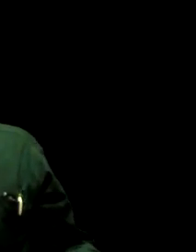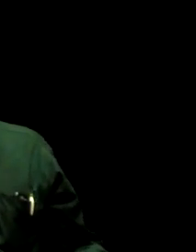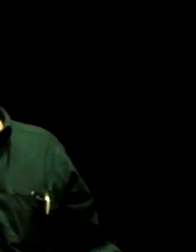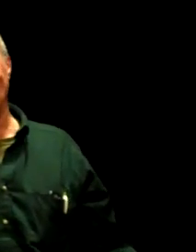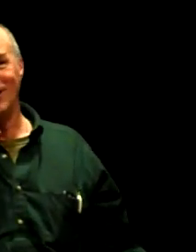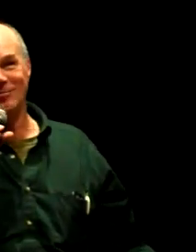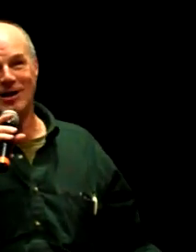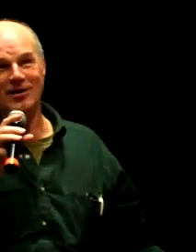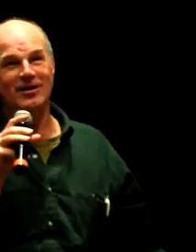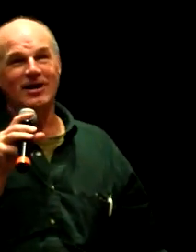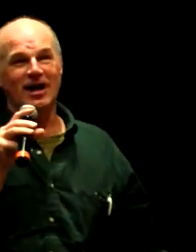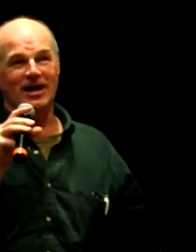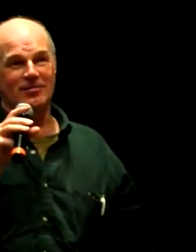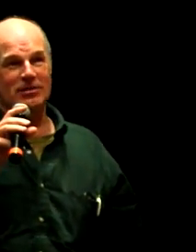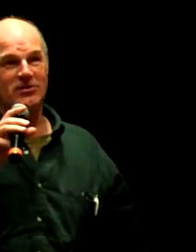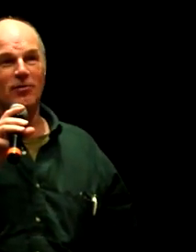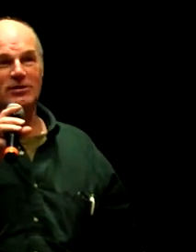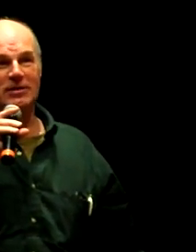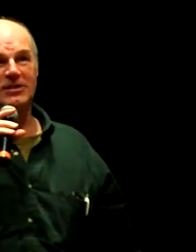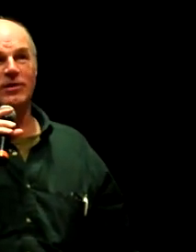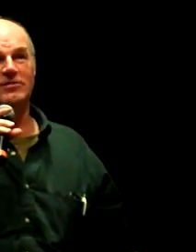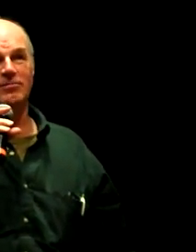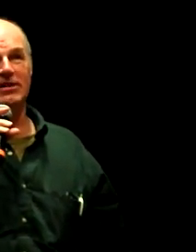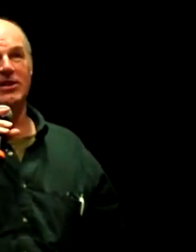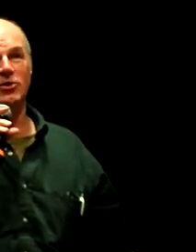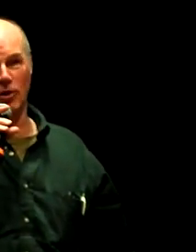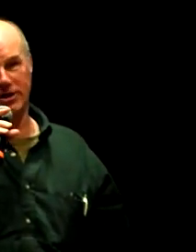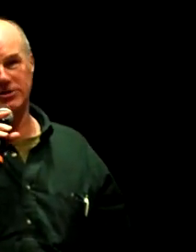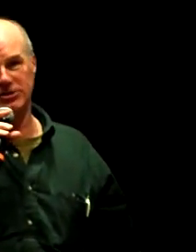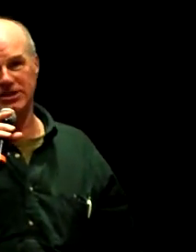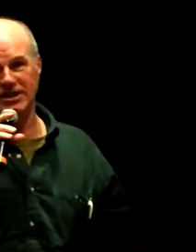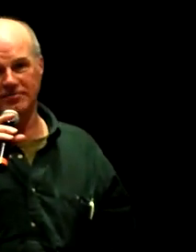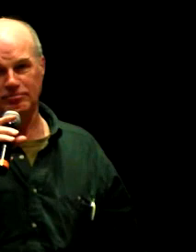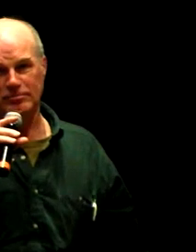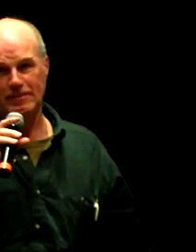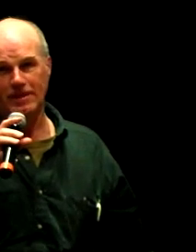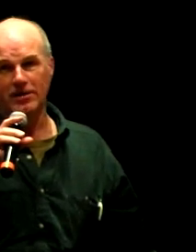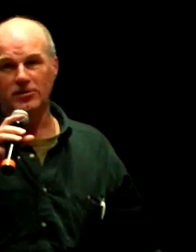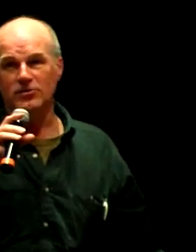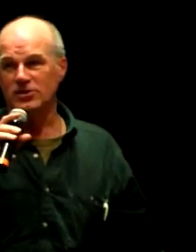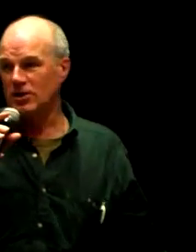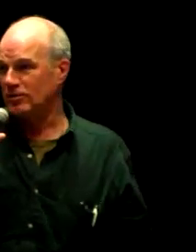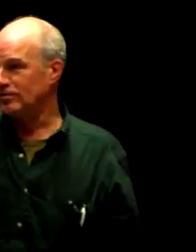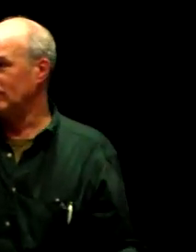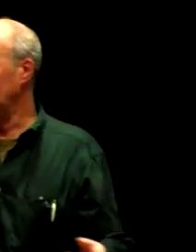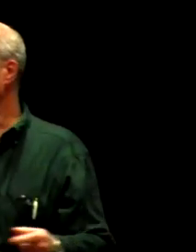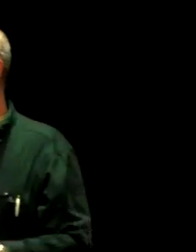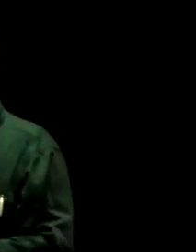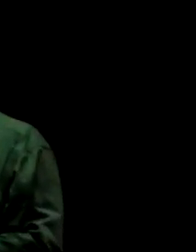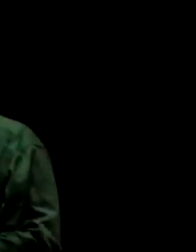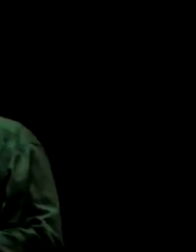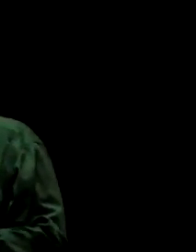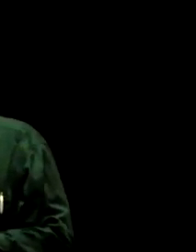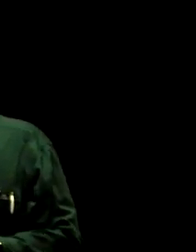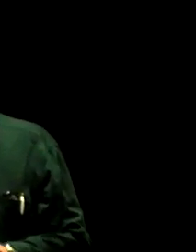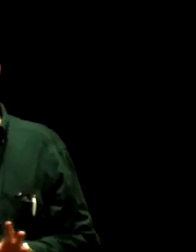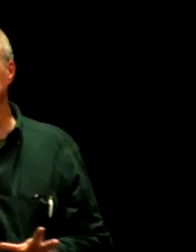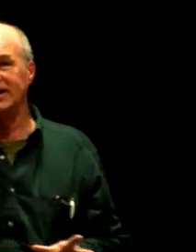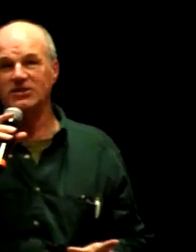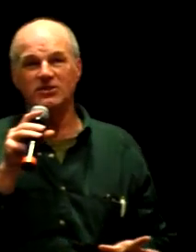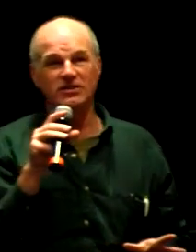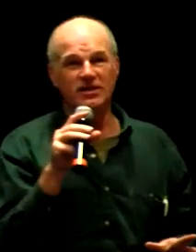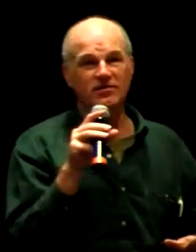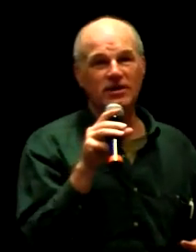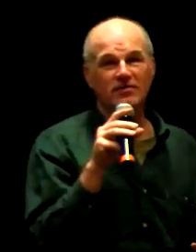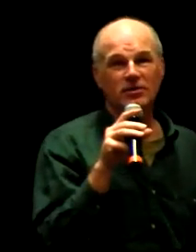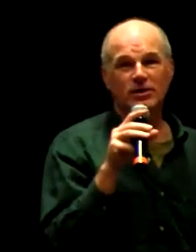of things we could talk about, but it's always best if we have something that you're interested in. So, with that, we'll have our question